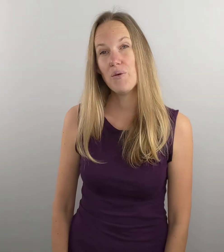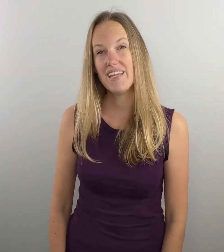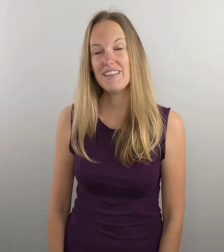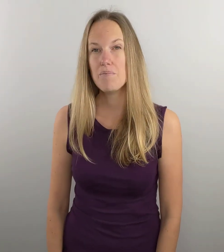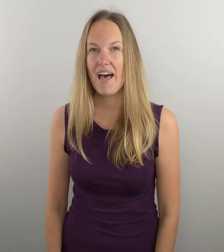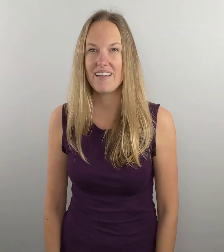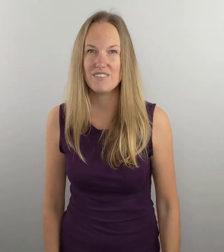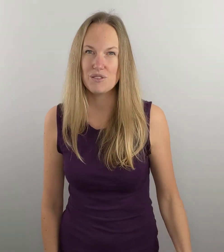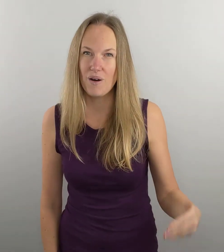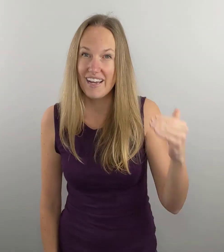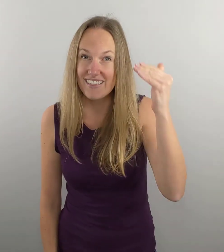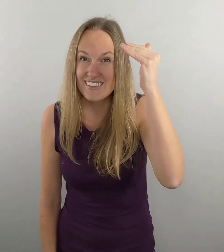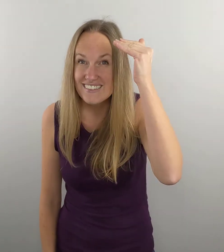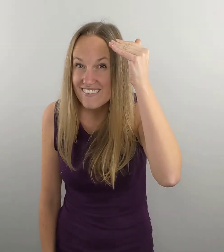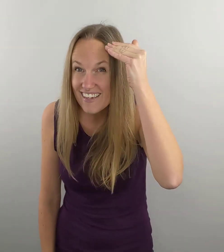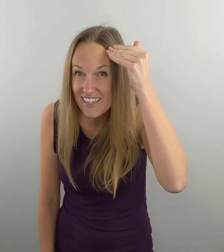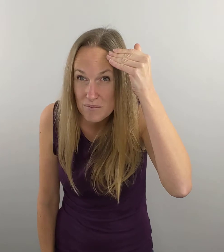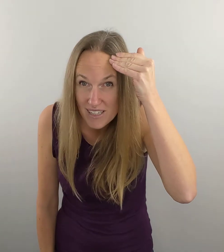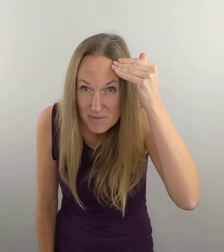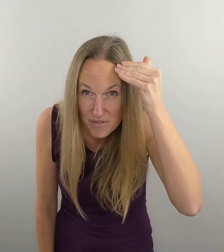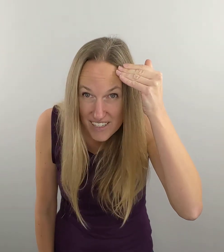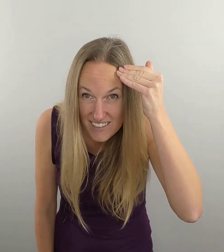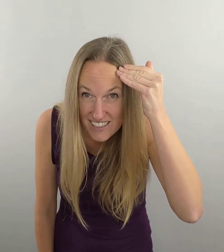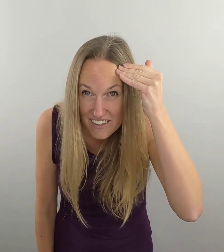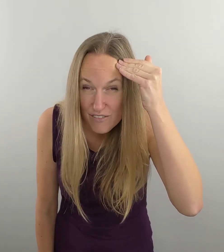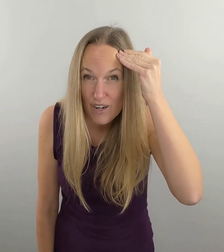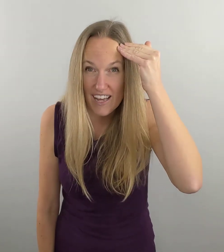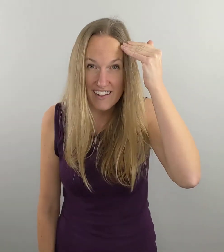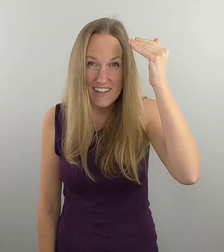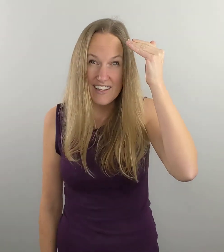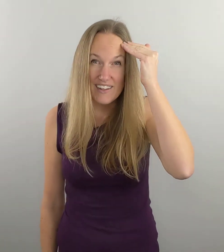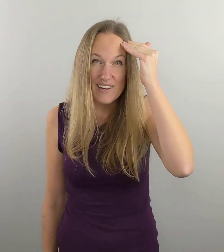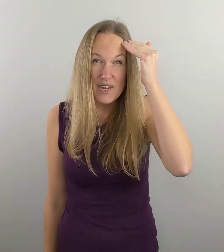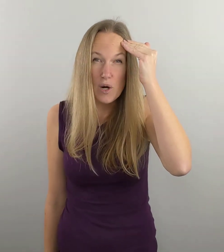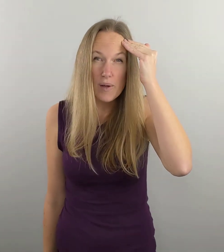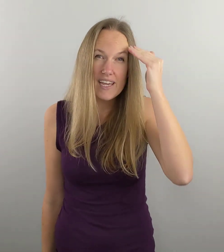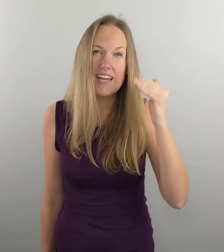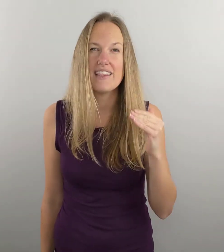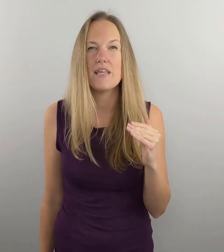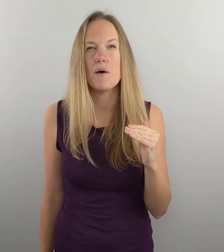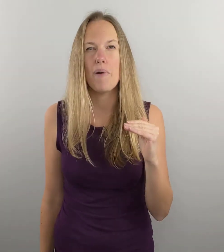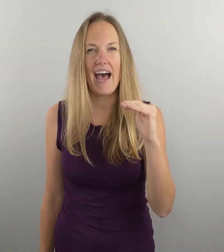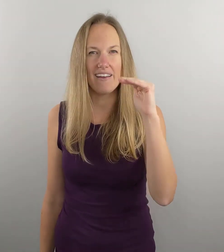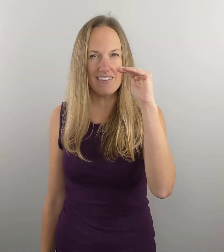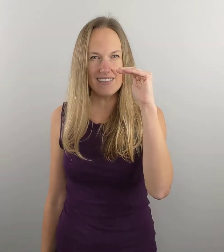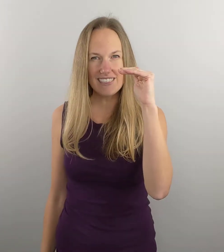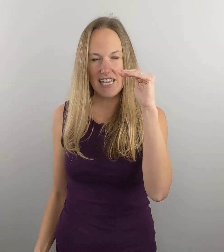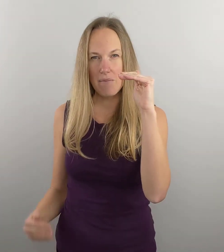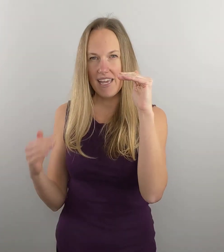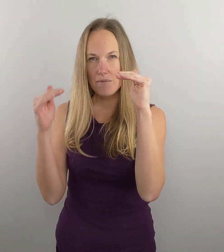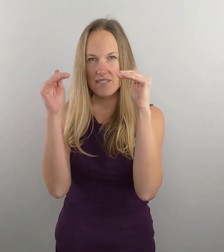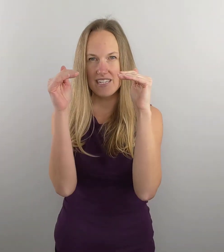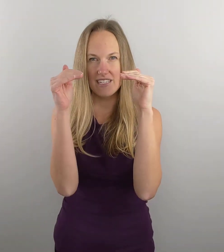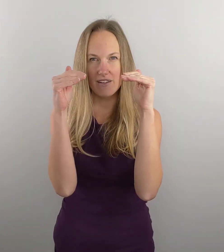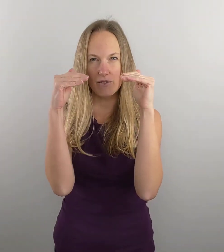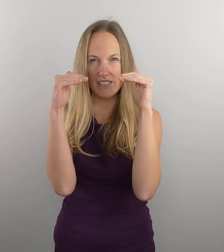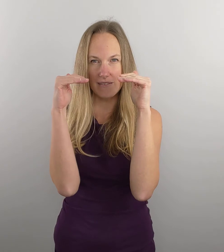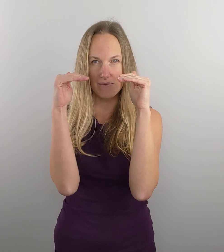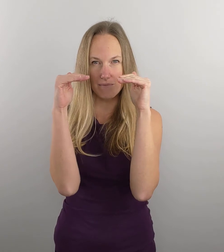Knowing the battle's won. So here, multiple fingers at your forehead, knowing, and then the battle, same hand position, only bring